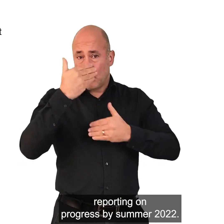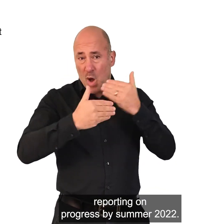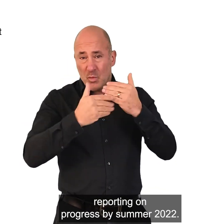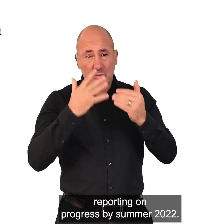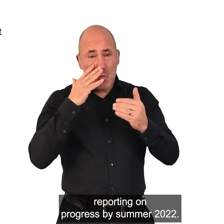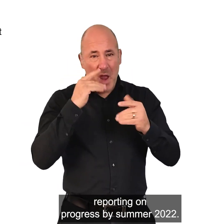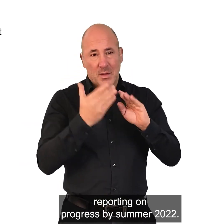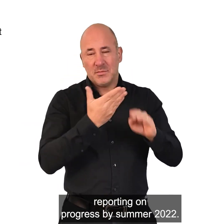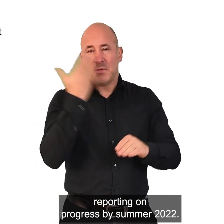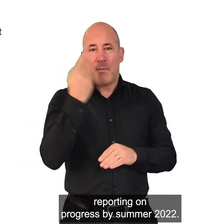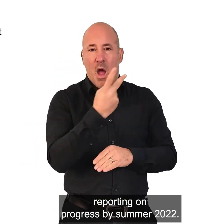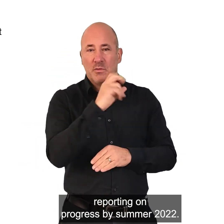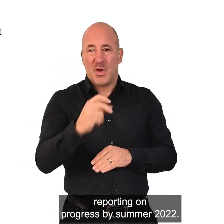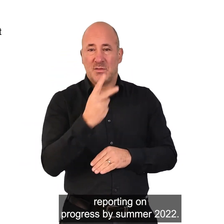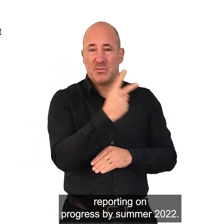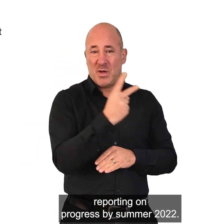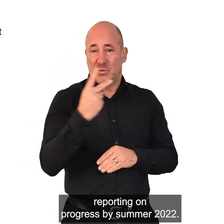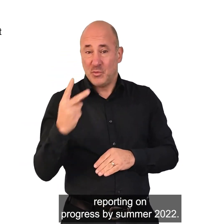Reporting on progress by summer 2022.